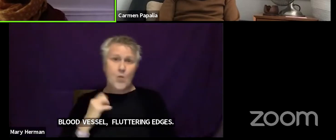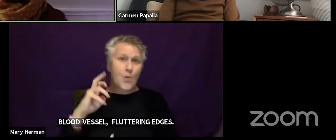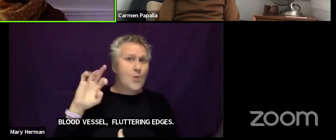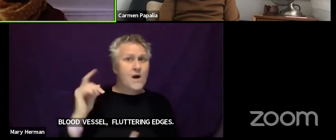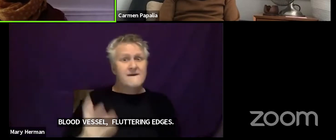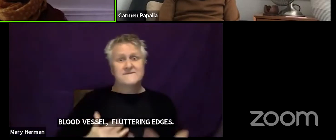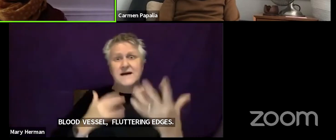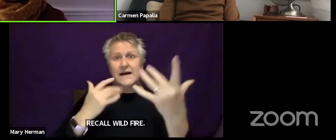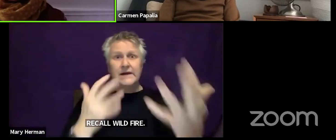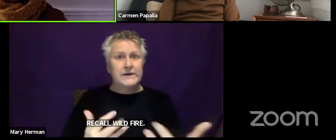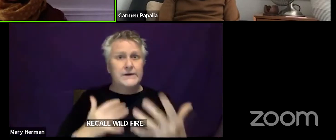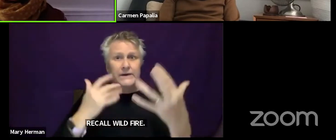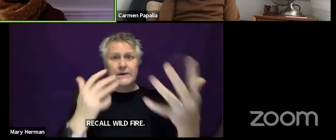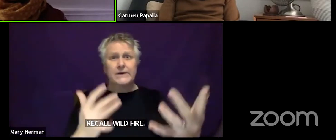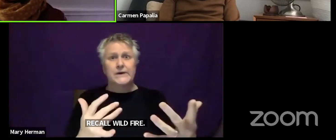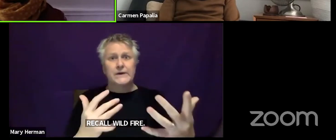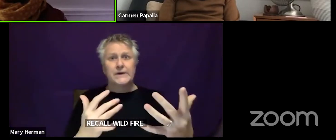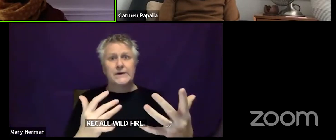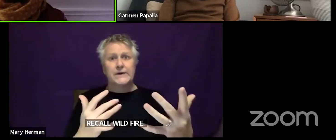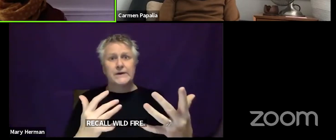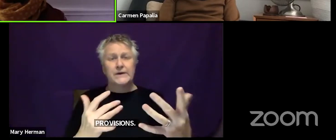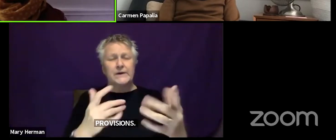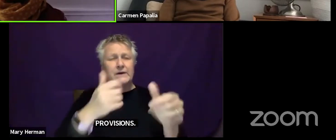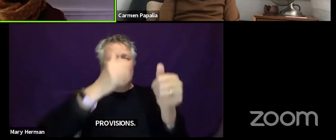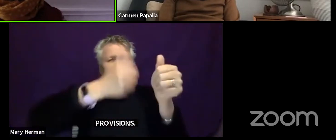a series of white tents.